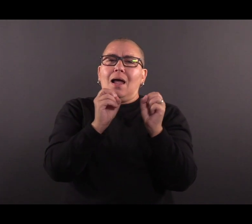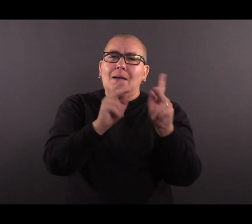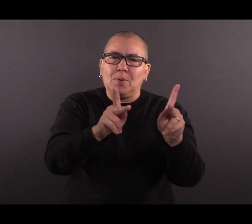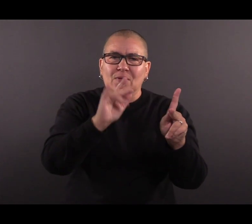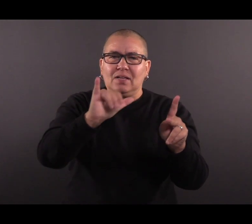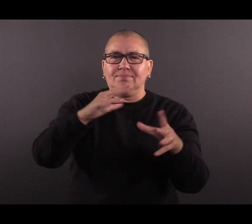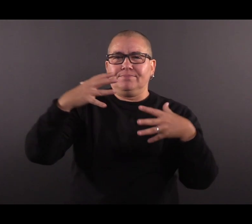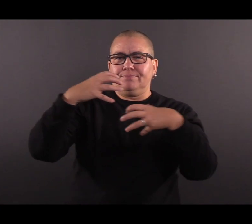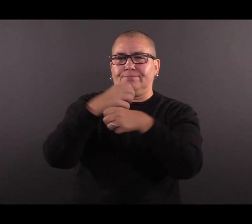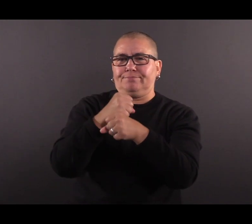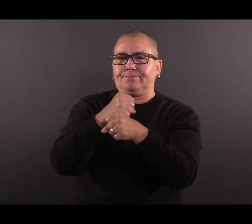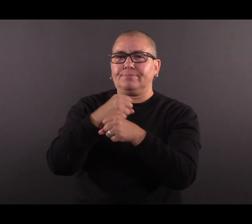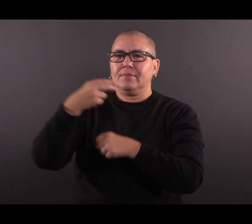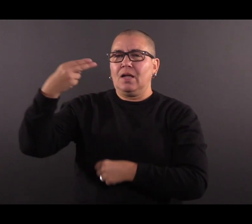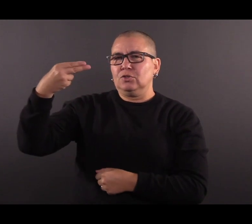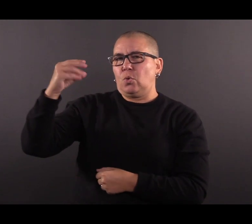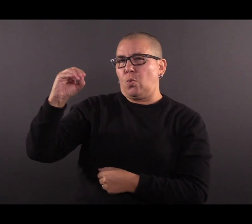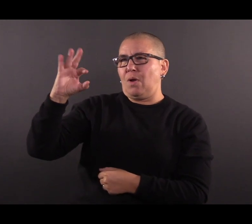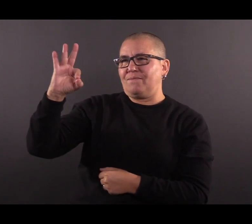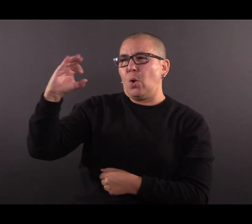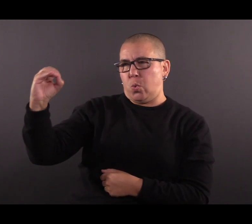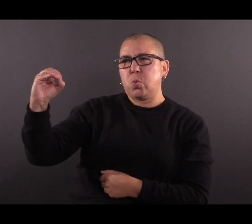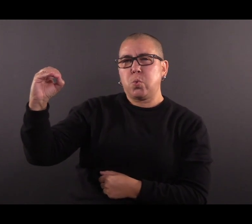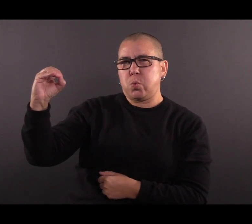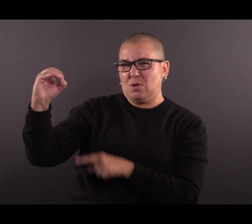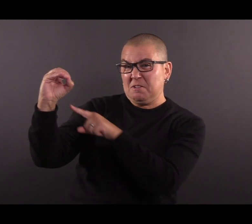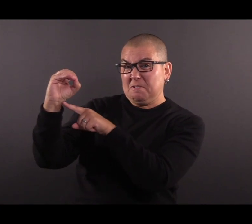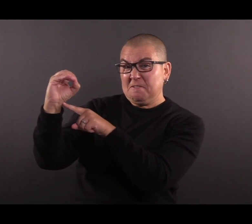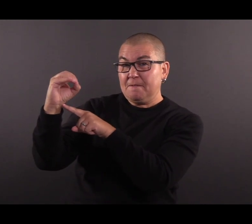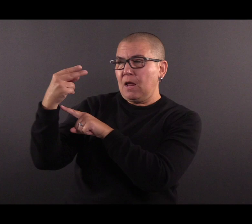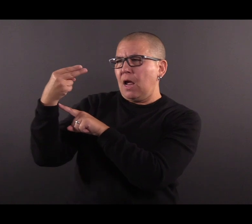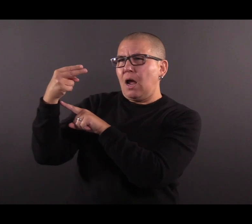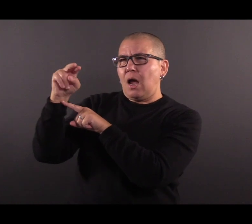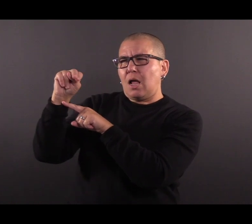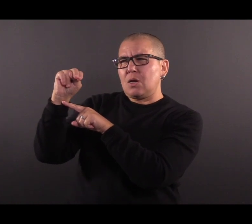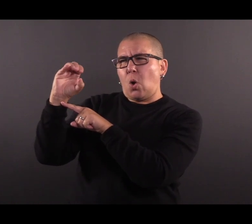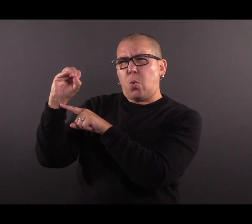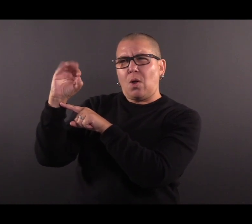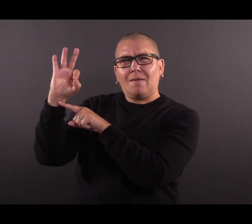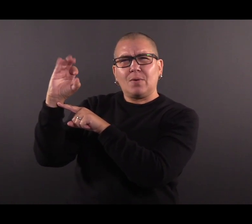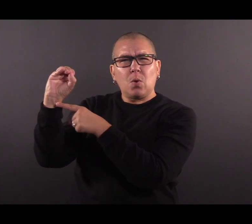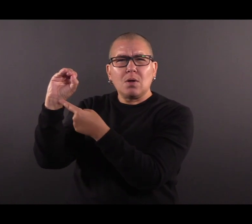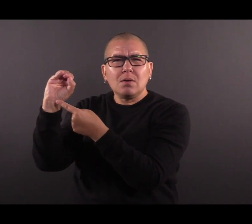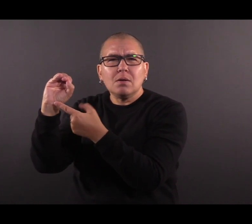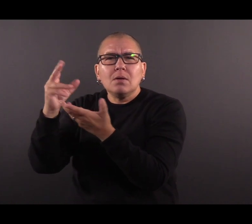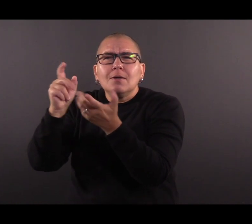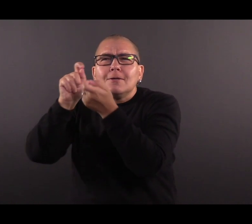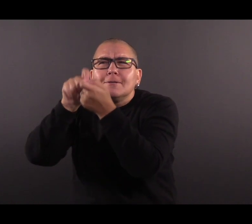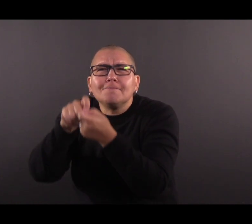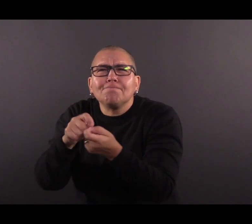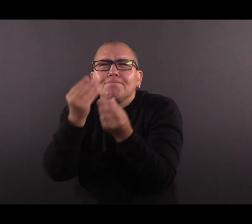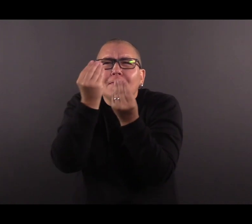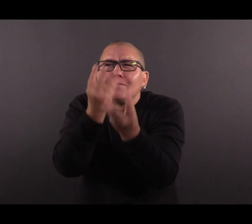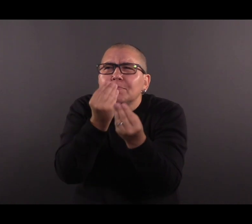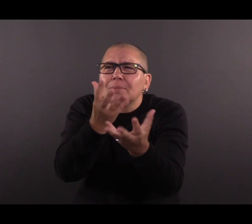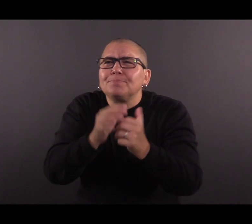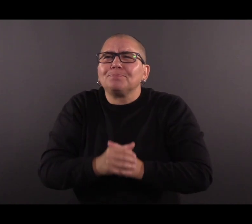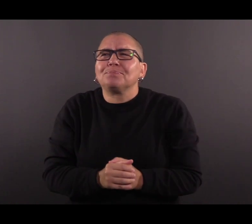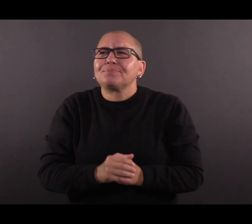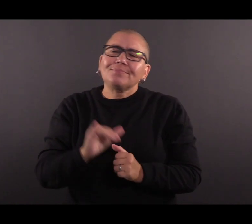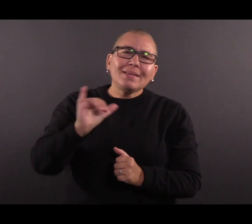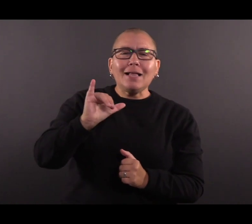funding competition. The NOFO includes detailed information, such as that year's funding